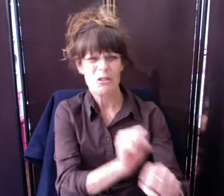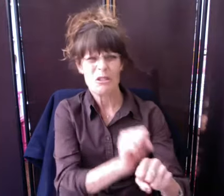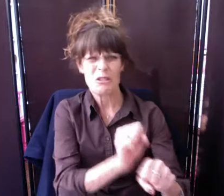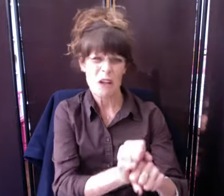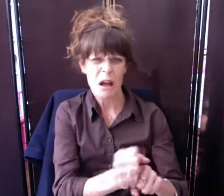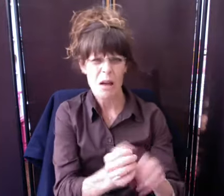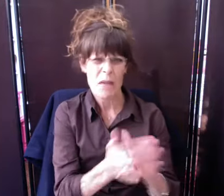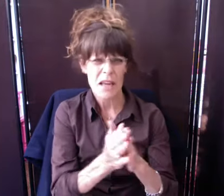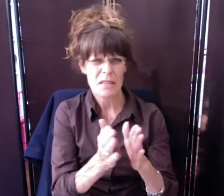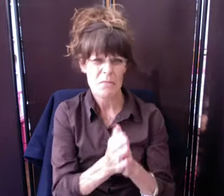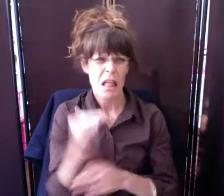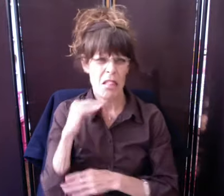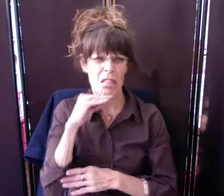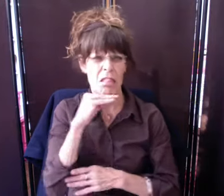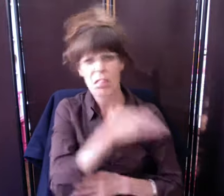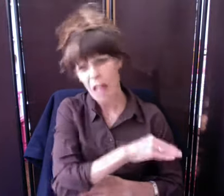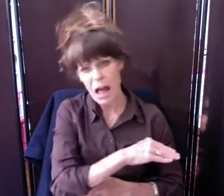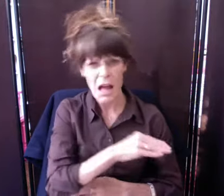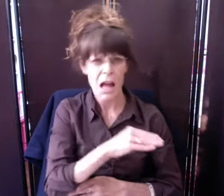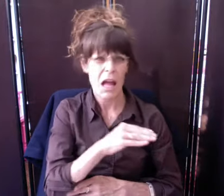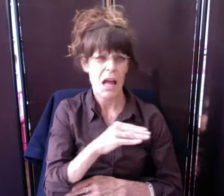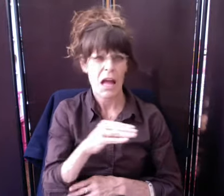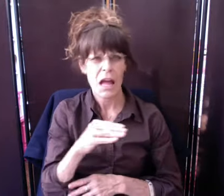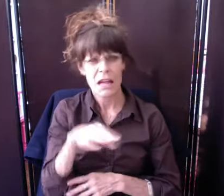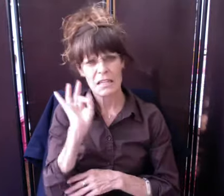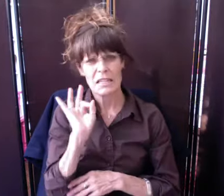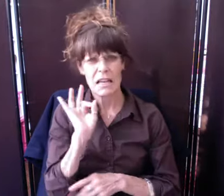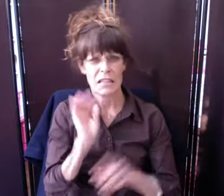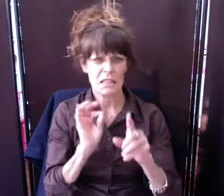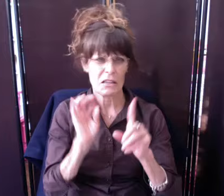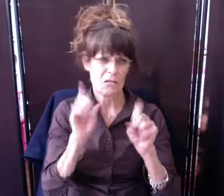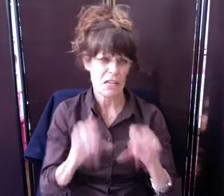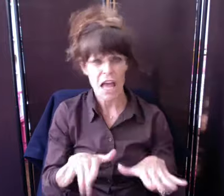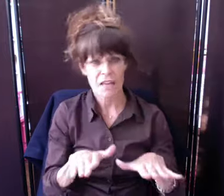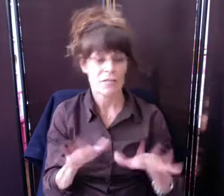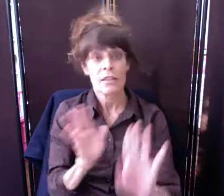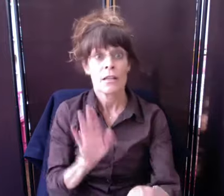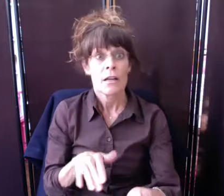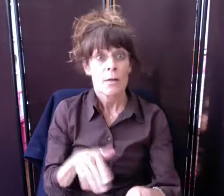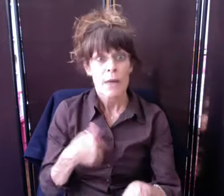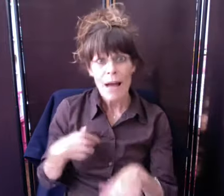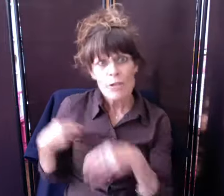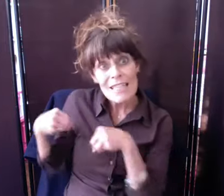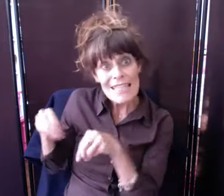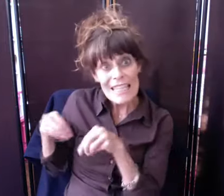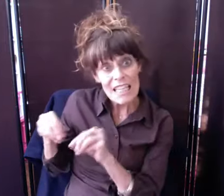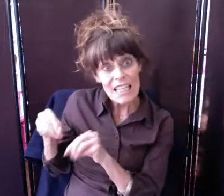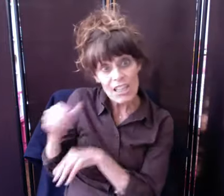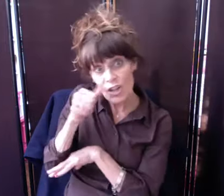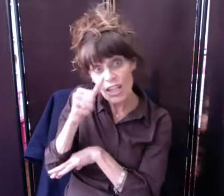lame. I mean, who cares that I failed it? It's lame. But I was dealing cocaine in the dressing rooms and I was stealing from them. But I couldn't even see that.